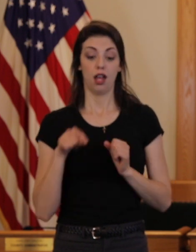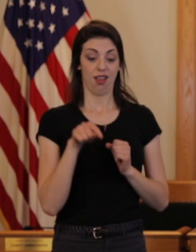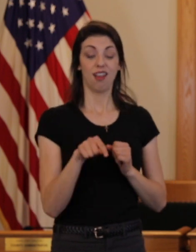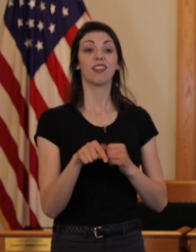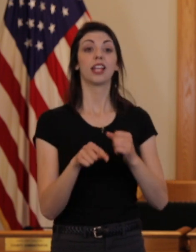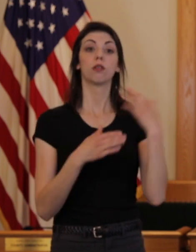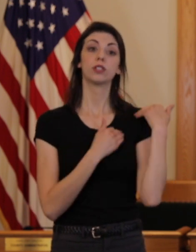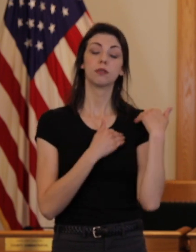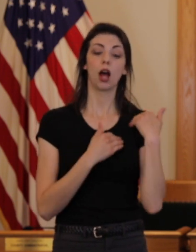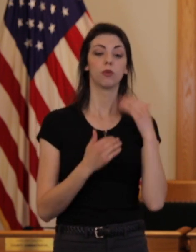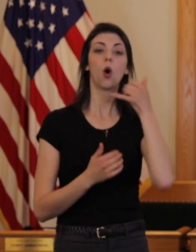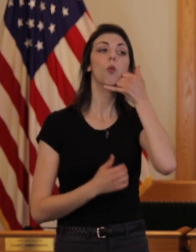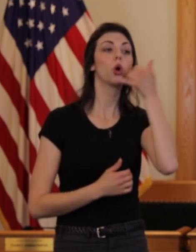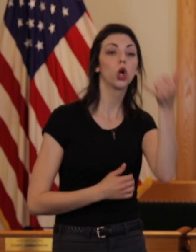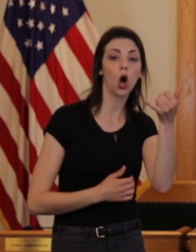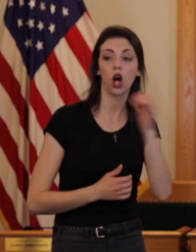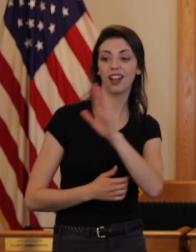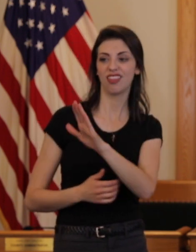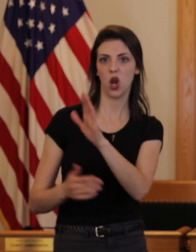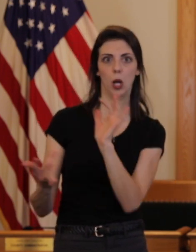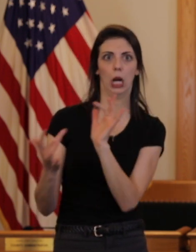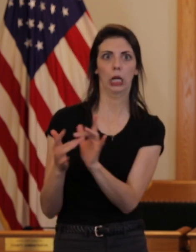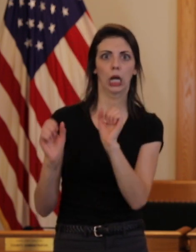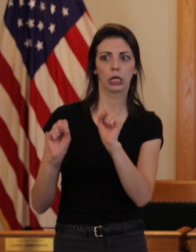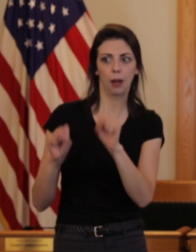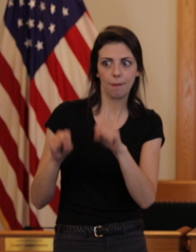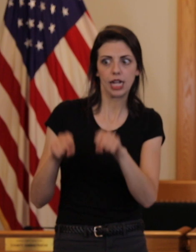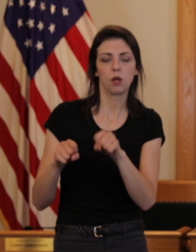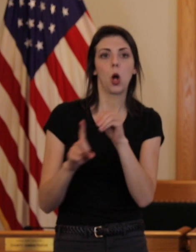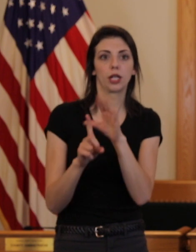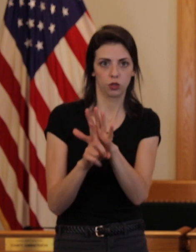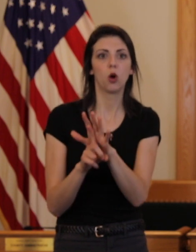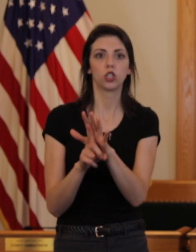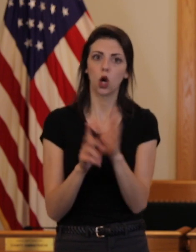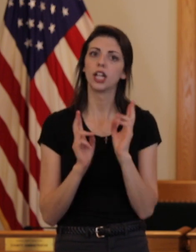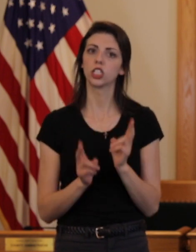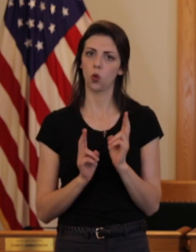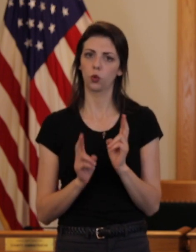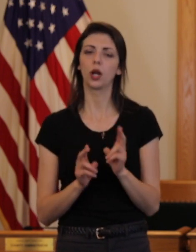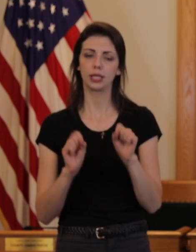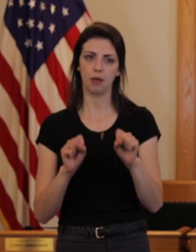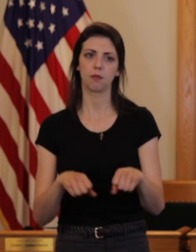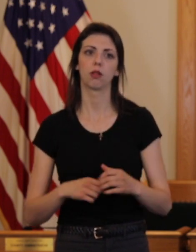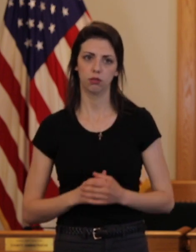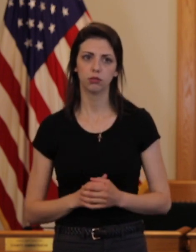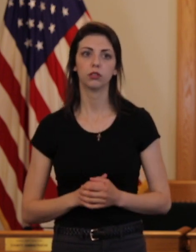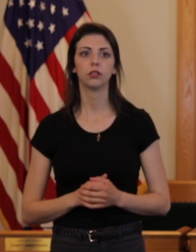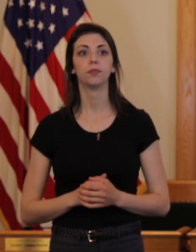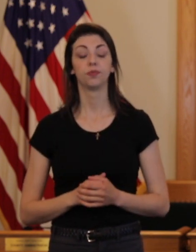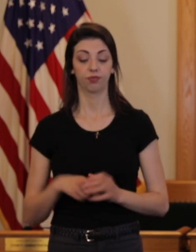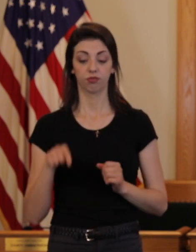or contacts of their potential exposure as rapidly and sensitively as possible. These